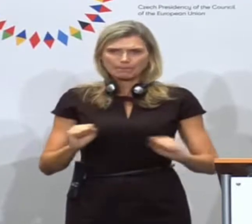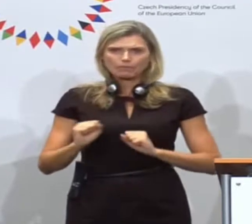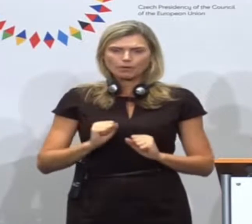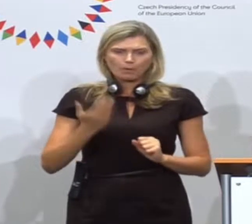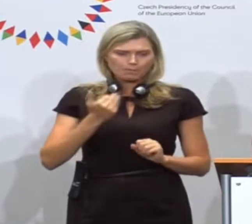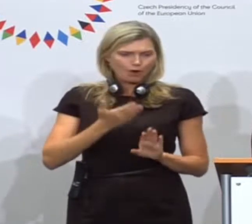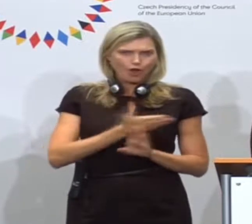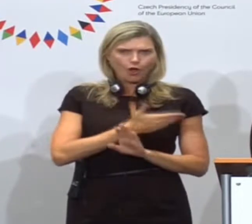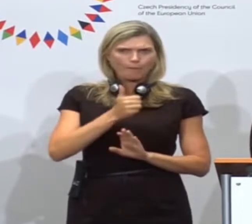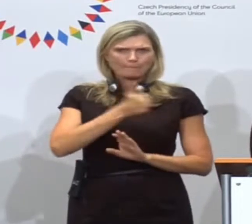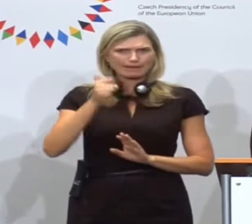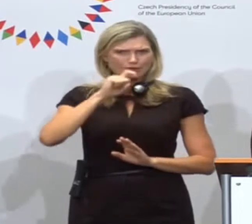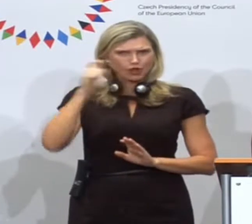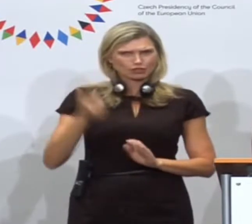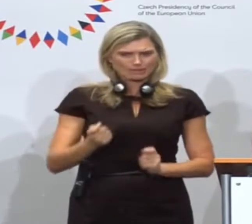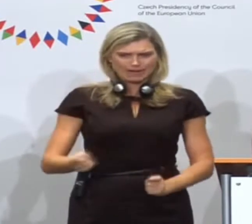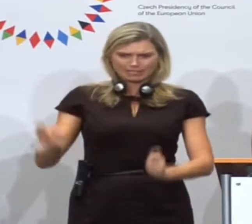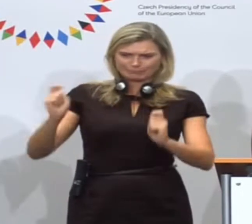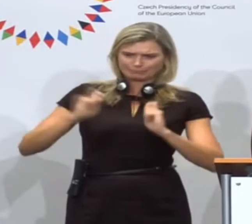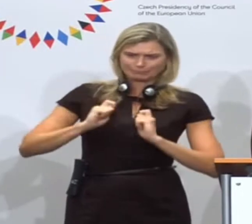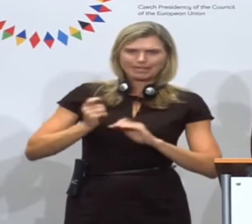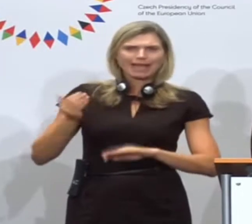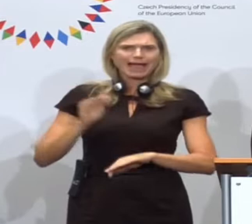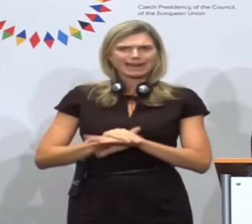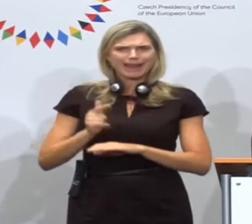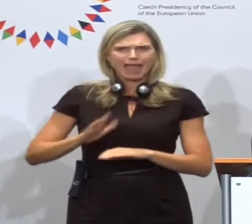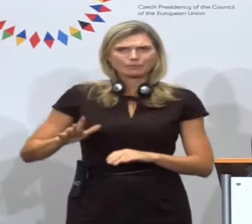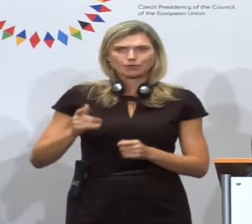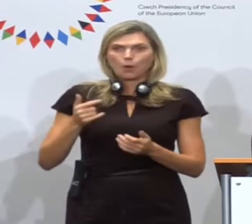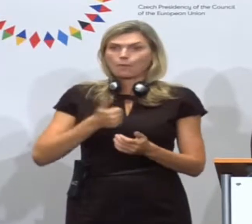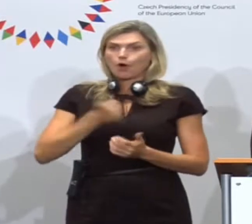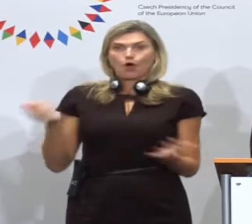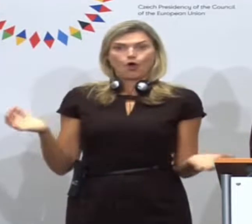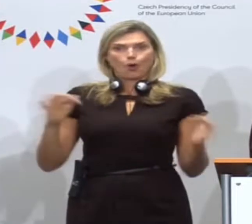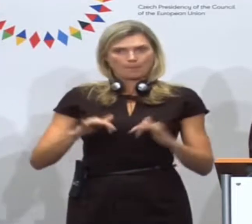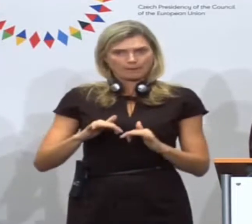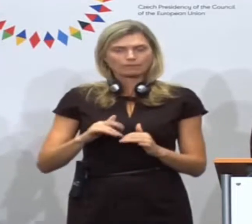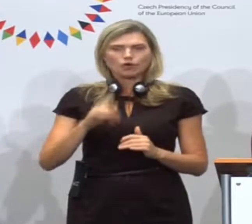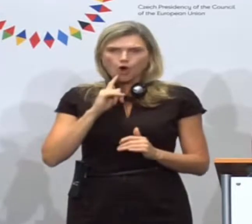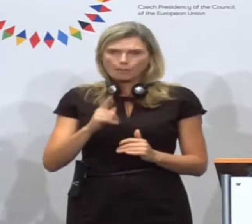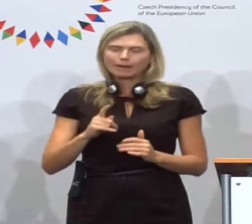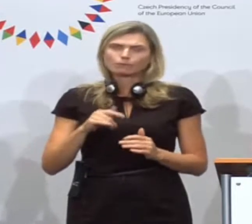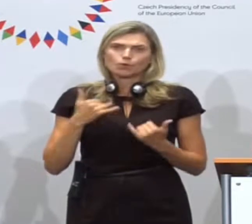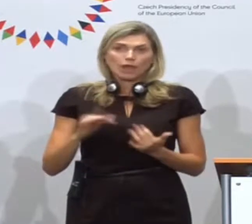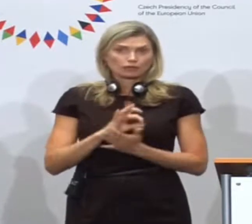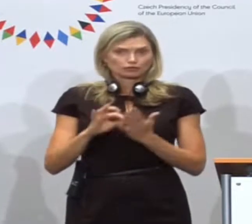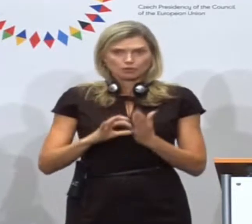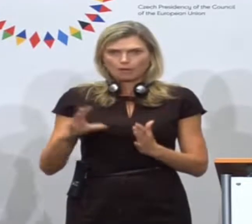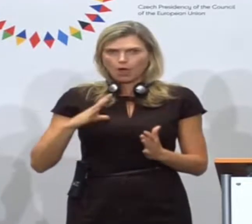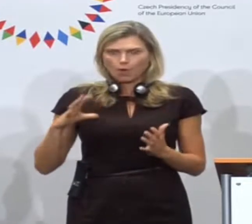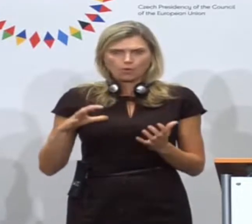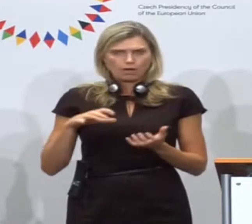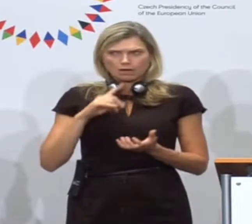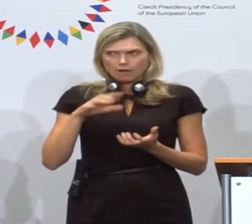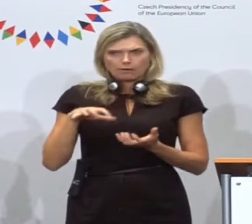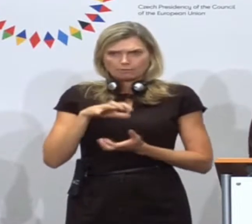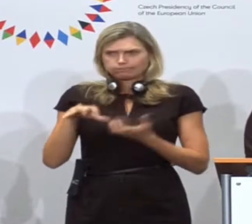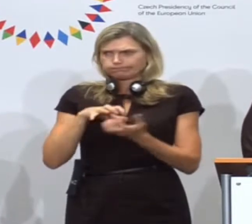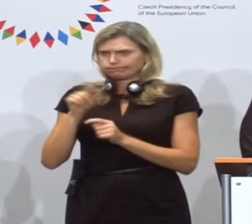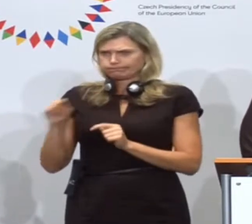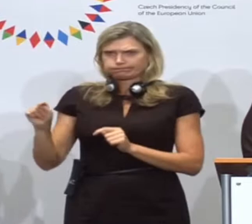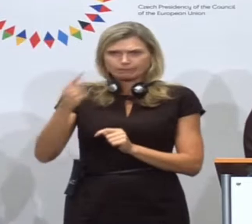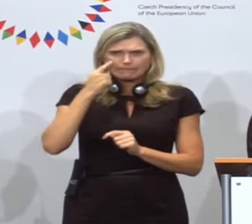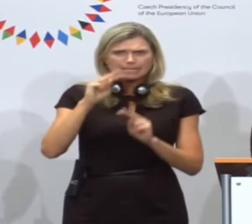převzala předsednictví v Radě Evropské unie. Scházíme se ve velice turbulentní době, kdy čelíme mnoha